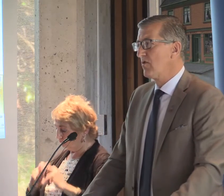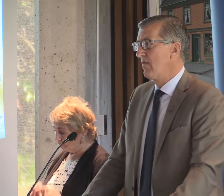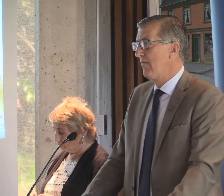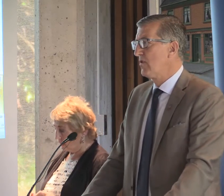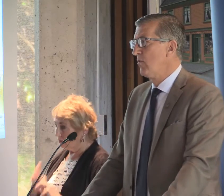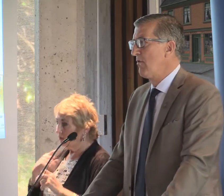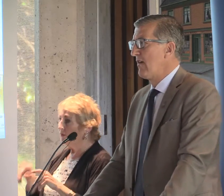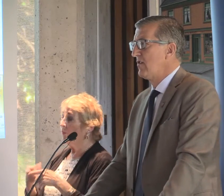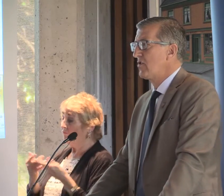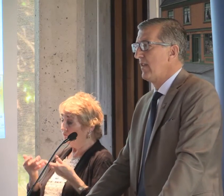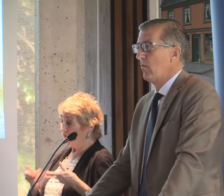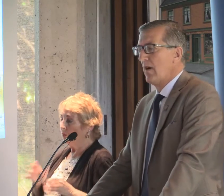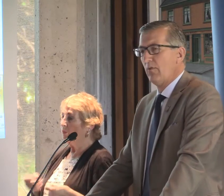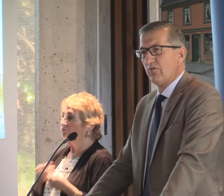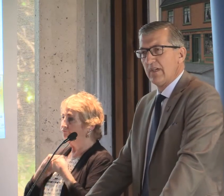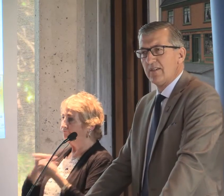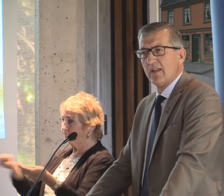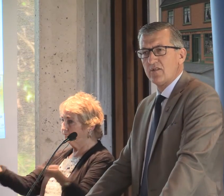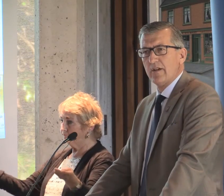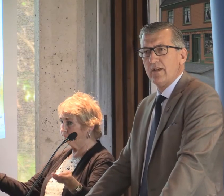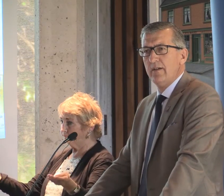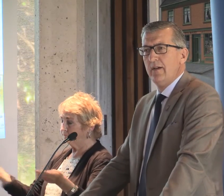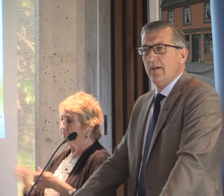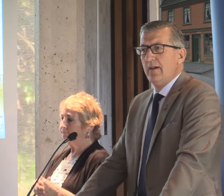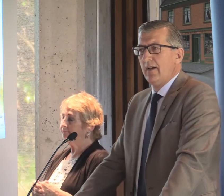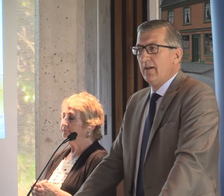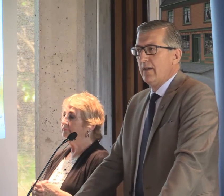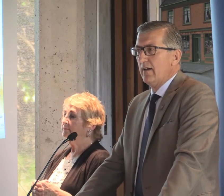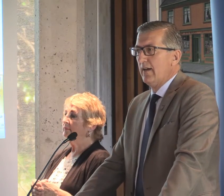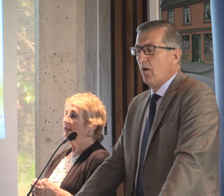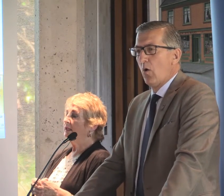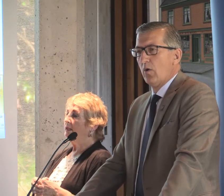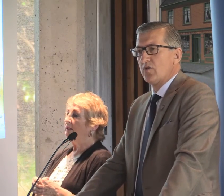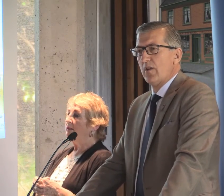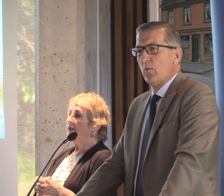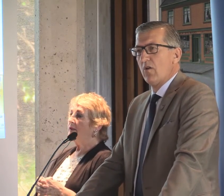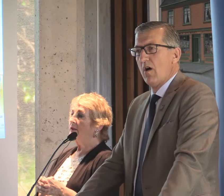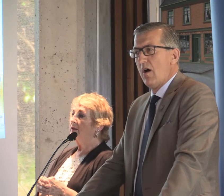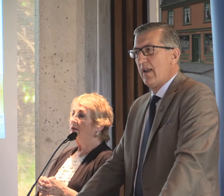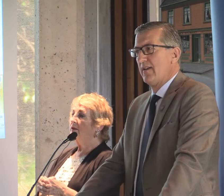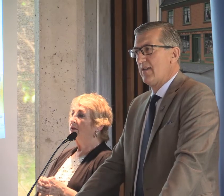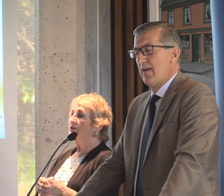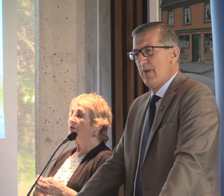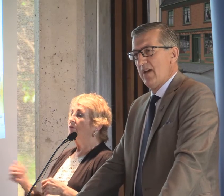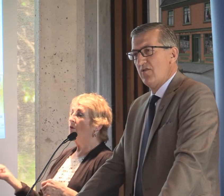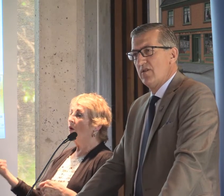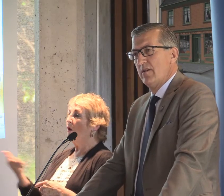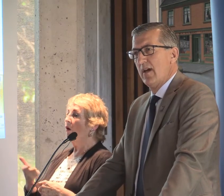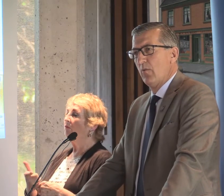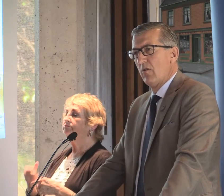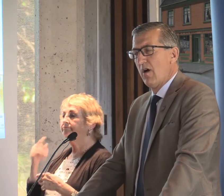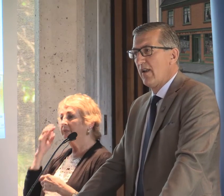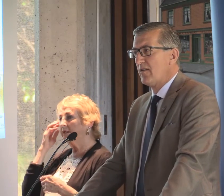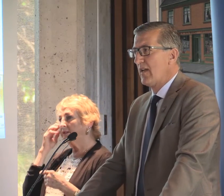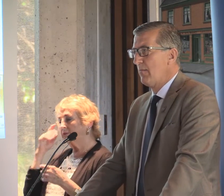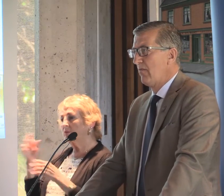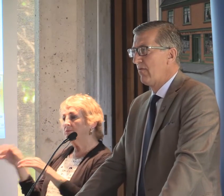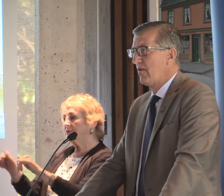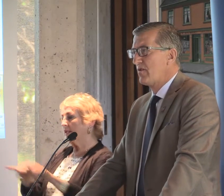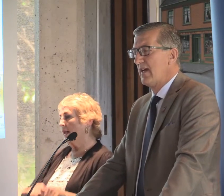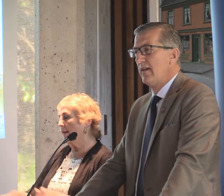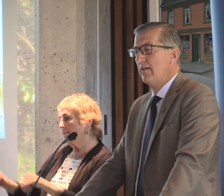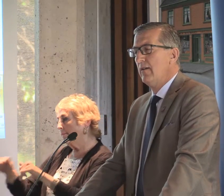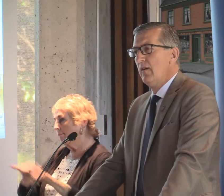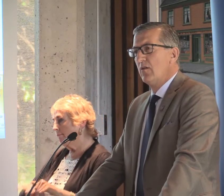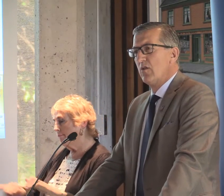Our terms of reference will be written so that we're able to release that study in whole, so that we are all on the same page and we are all on the same level